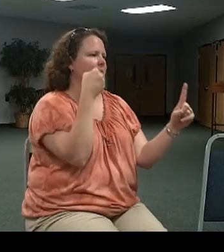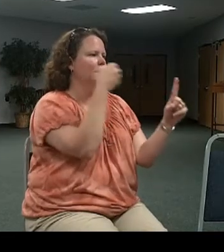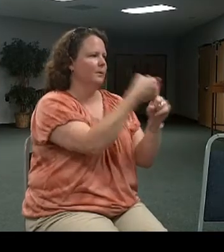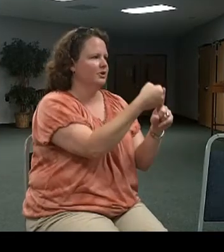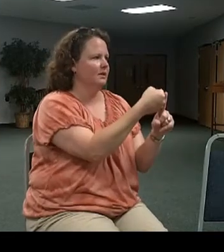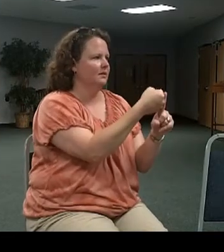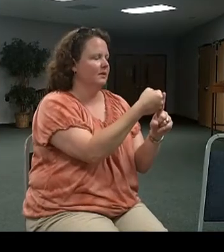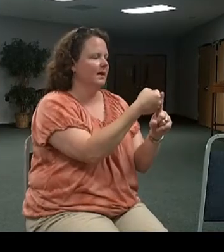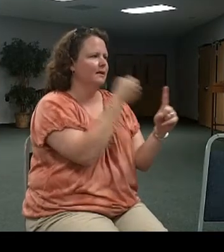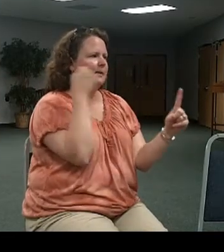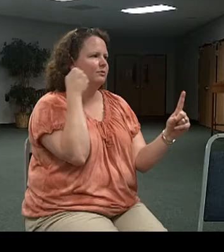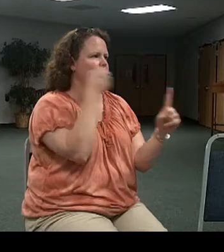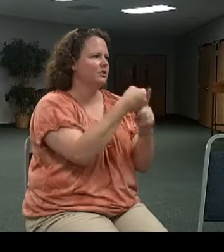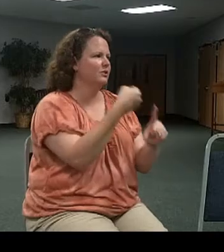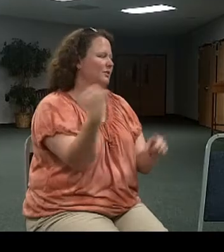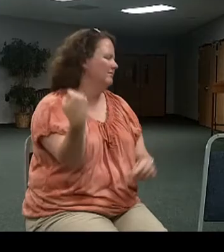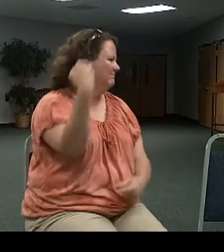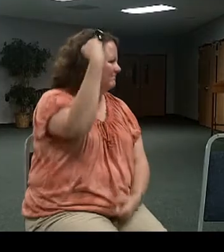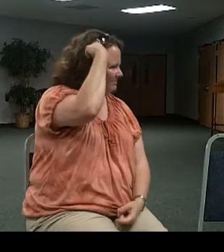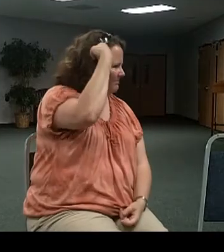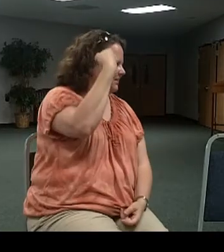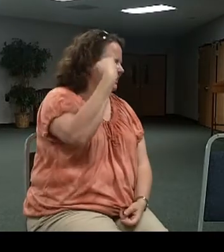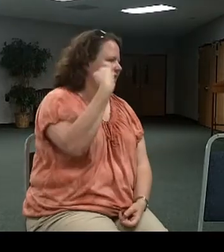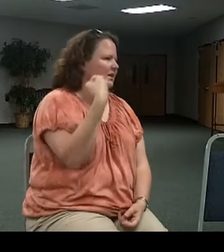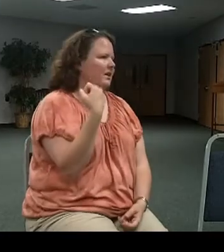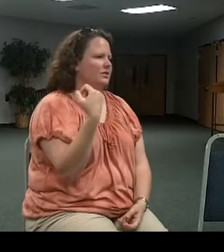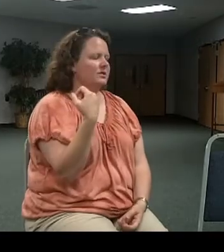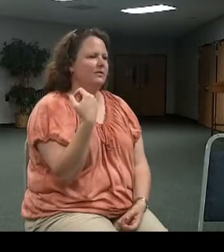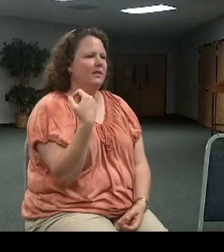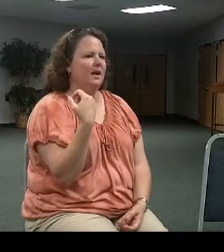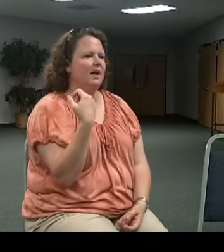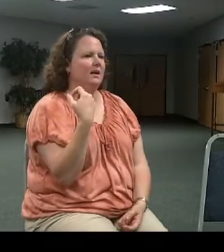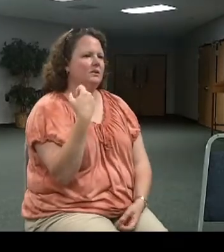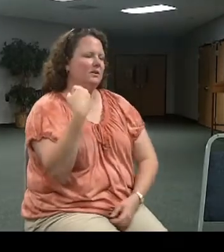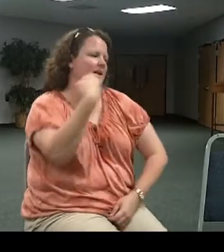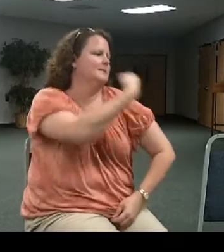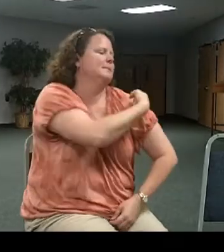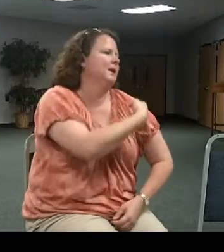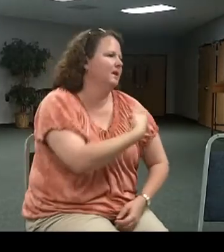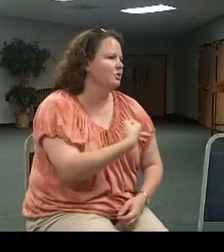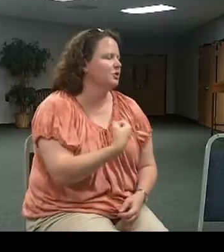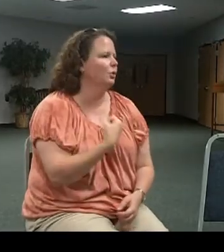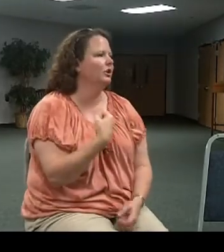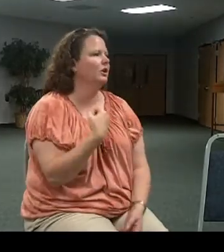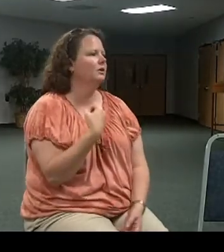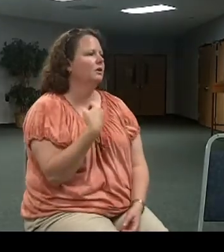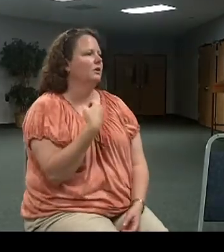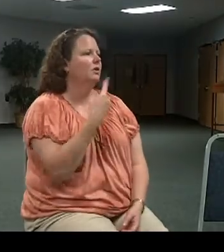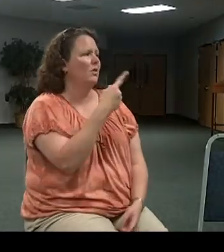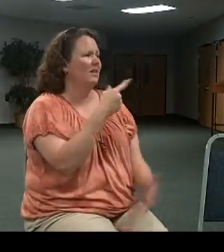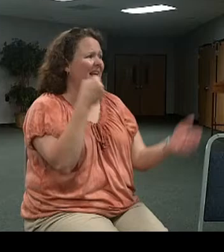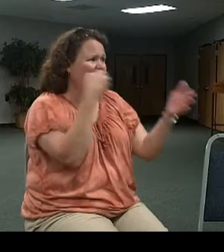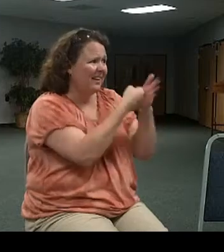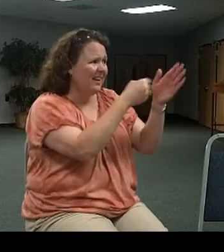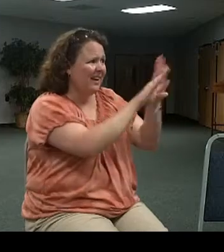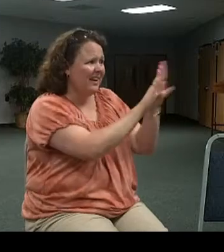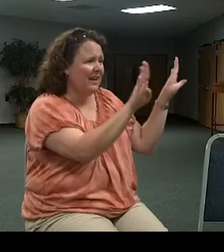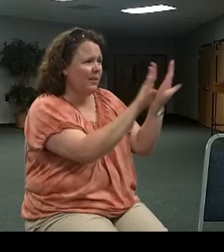Okay. To hit a person. It can be directional. You can hit yourself in the head, hit somebody in the shoulder, or that. It hit